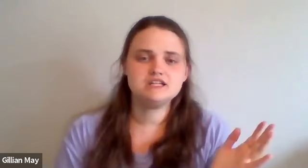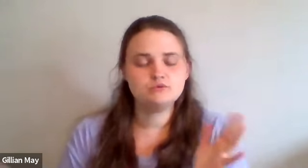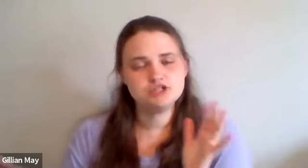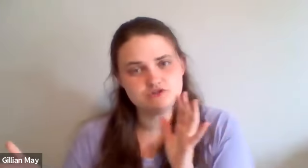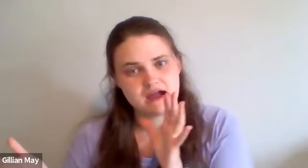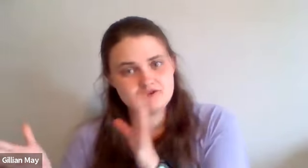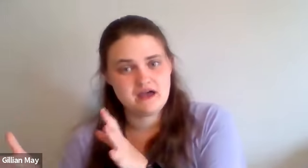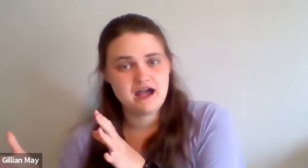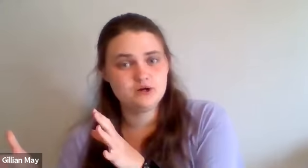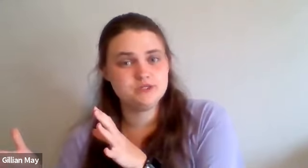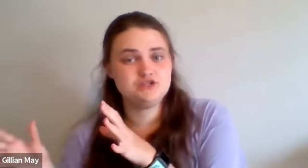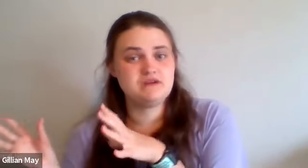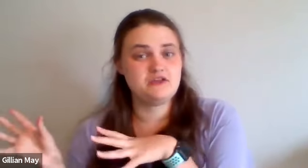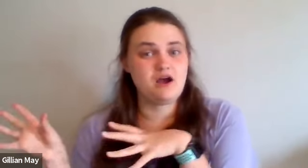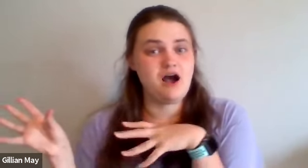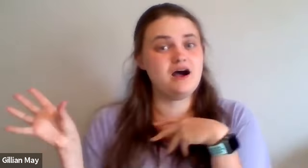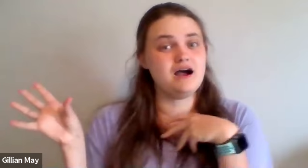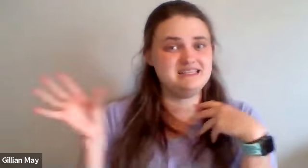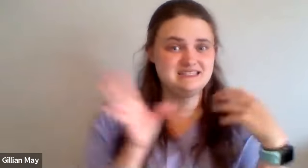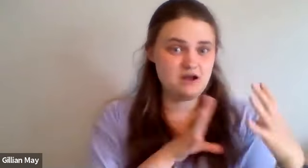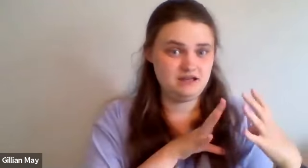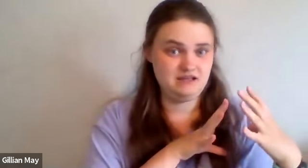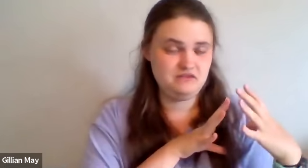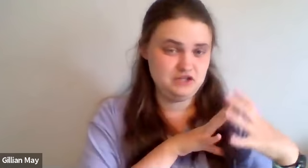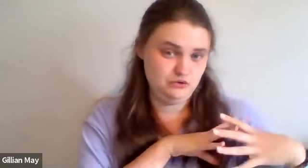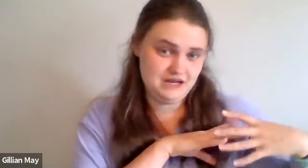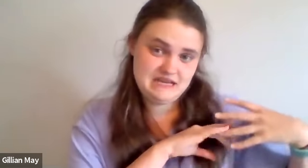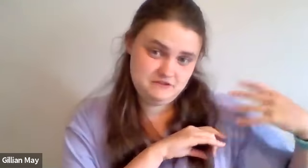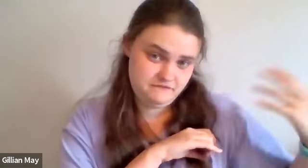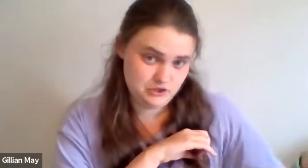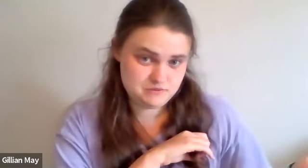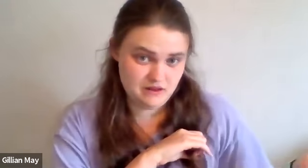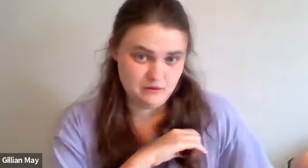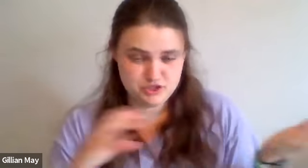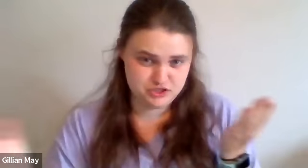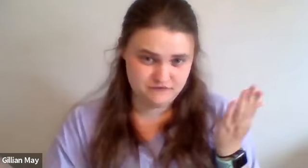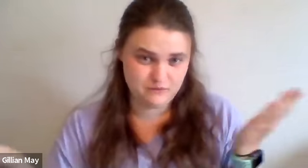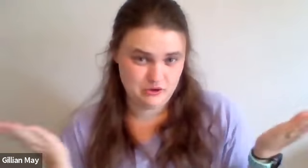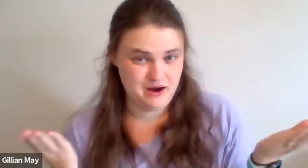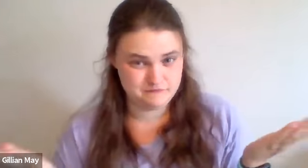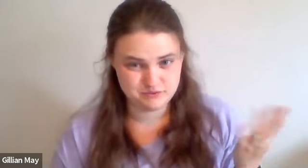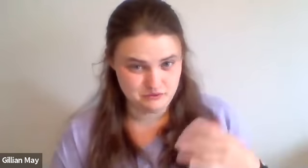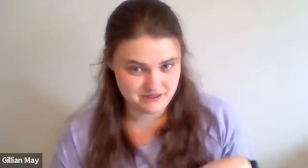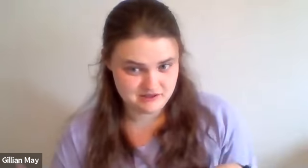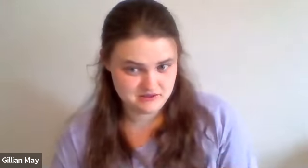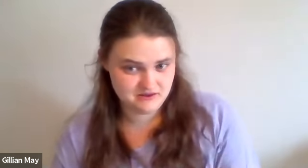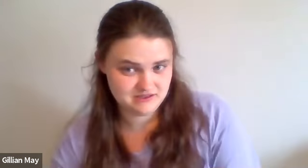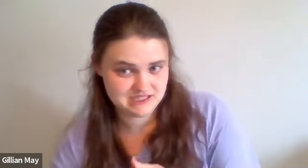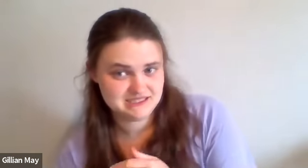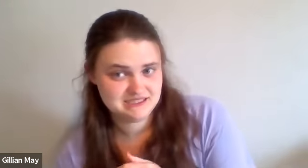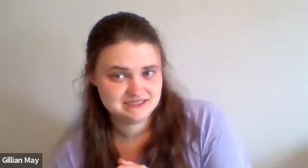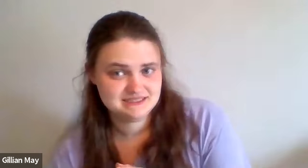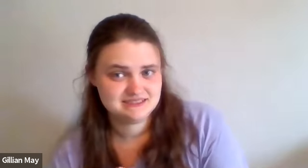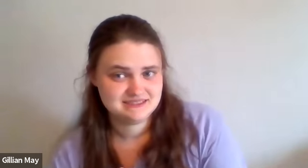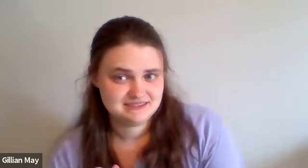actually, would you rather that, or would you rather I sign it and then you guys have to fingerspell it? Which would y'all feel more comfortable with?